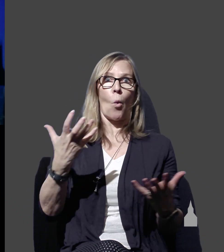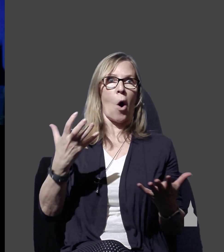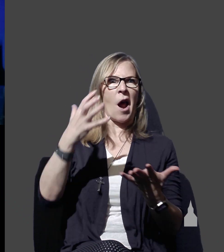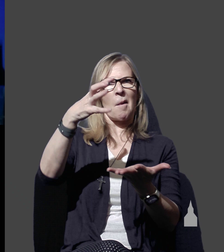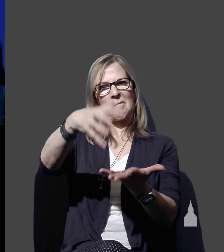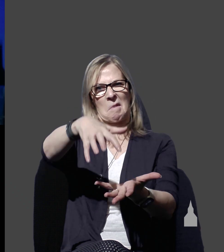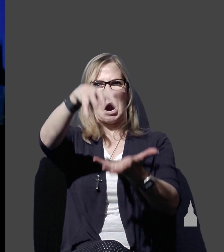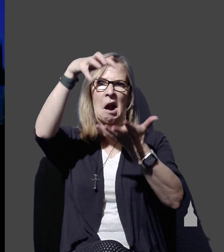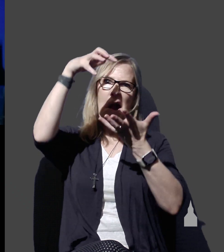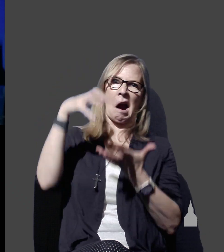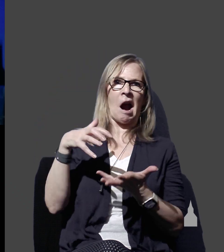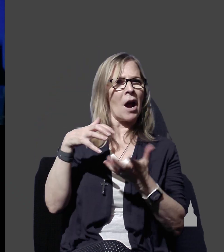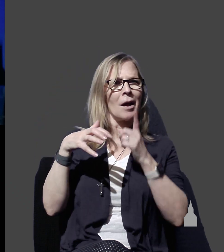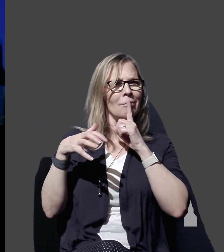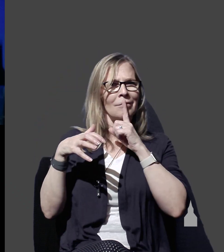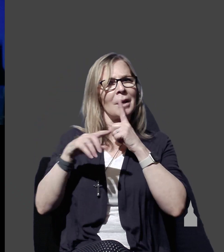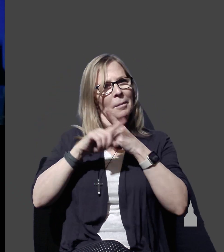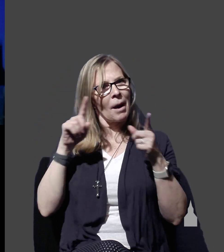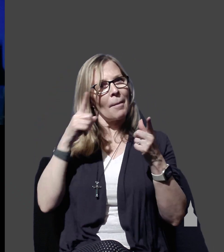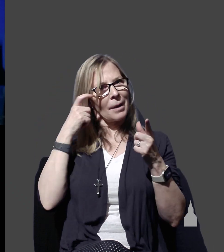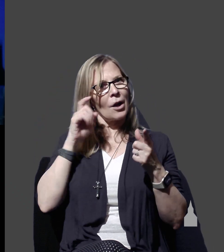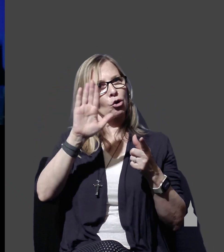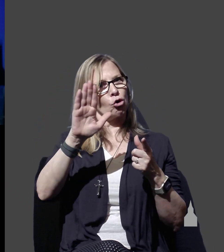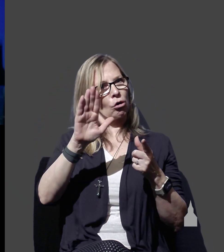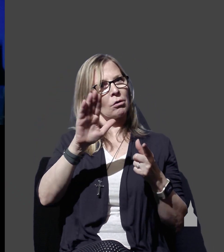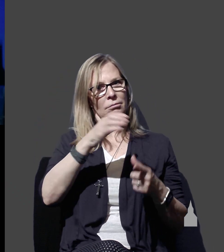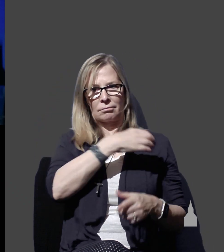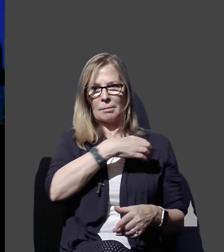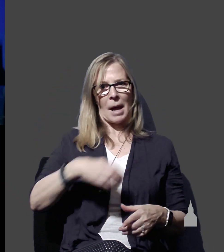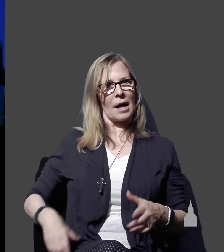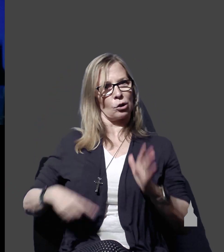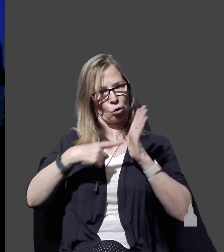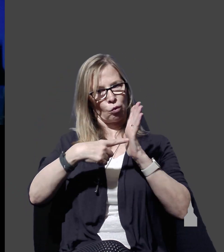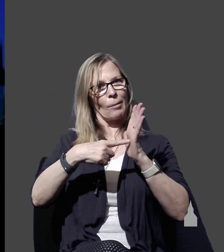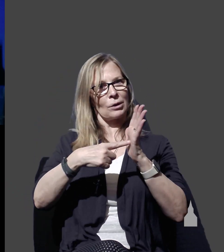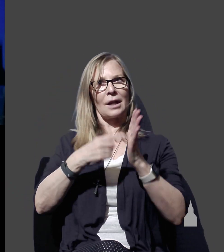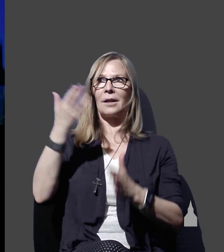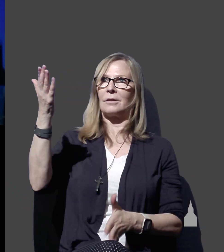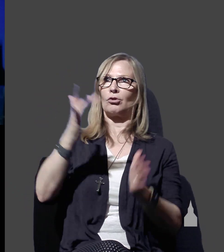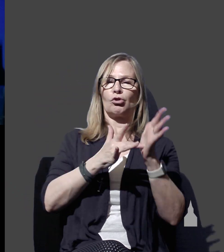of Jesus Christ, and how you do your job is part of your testimony.